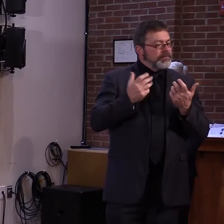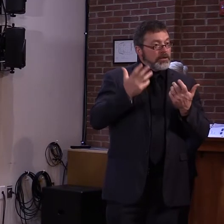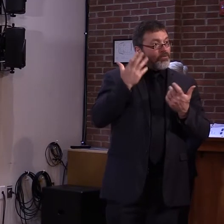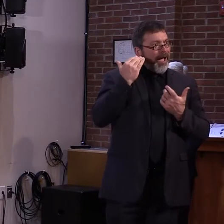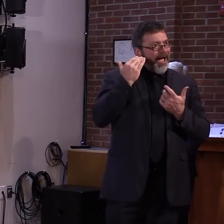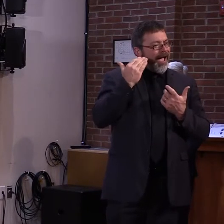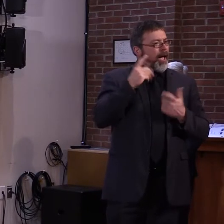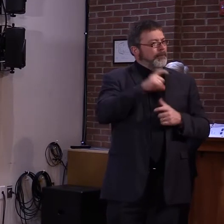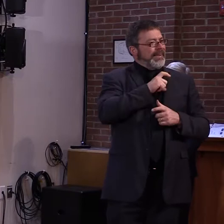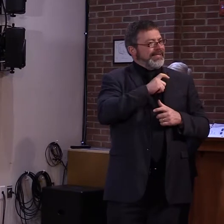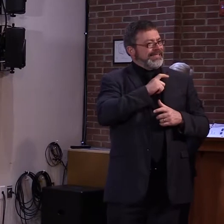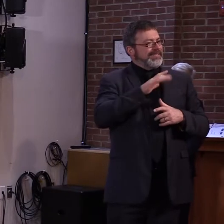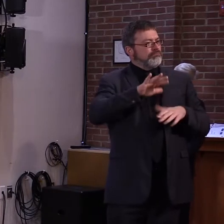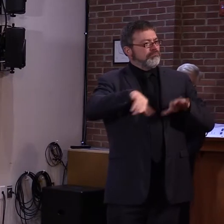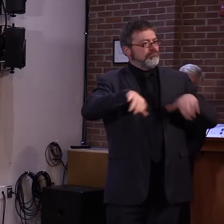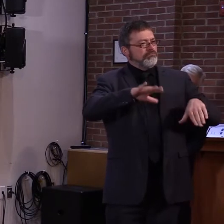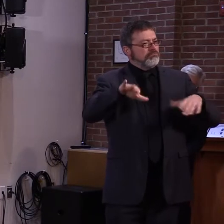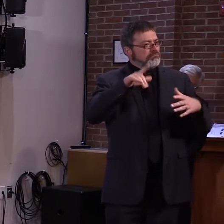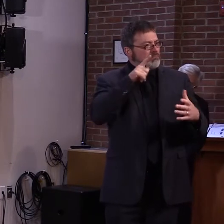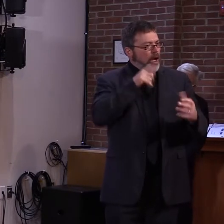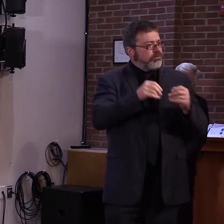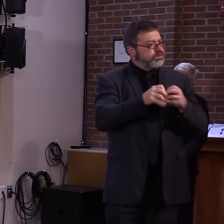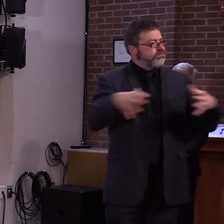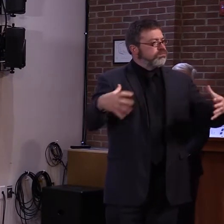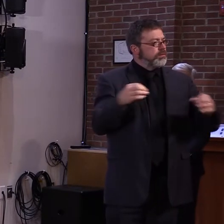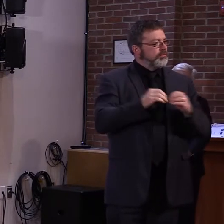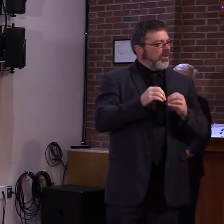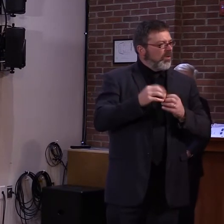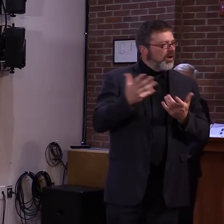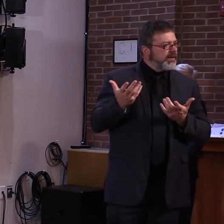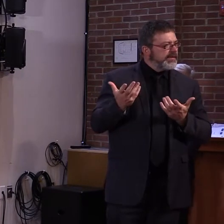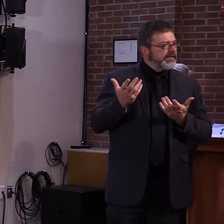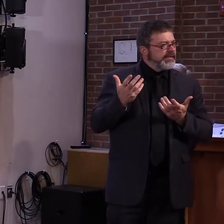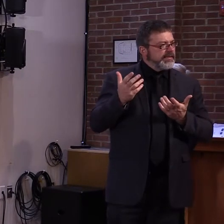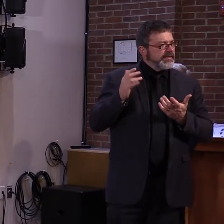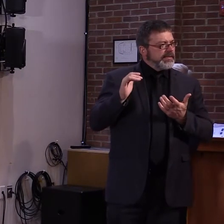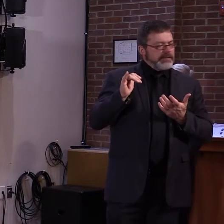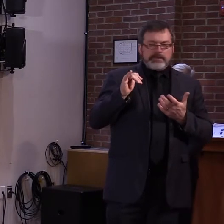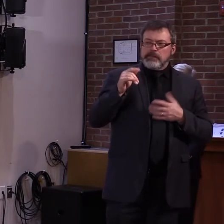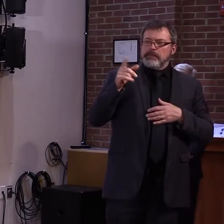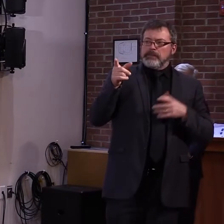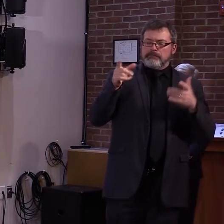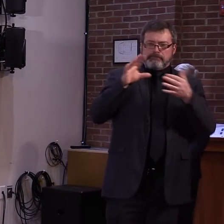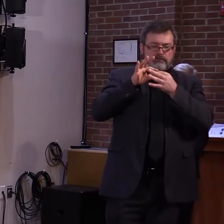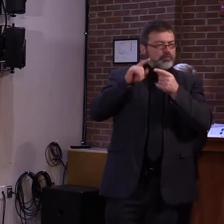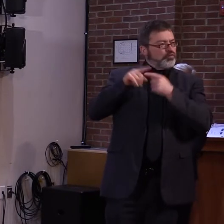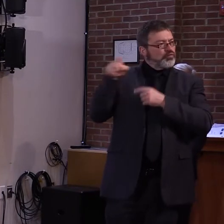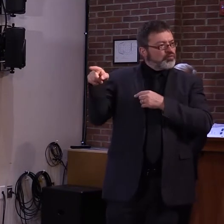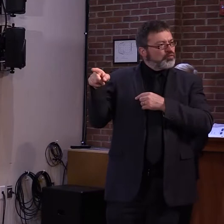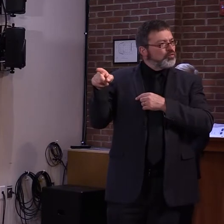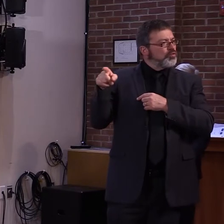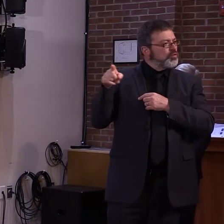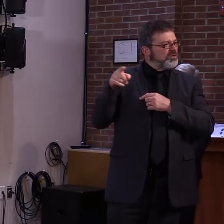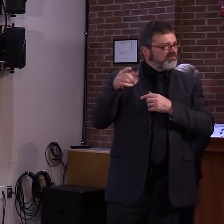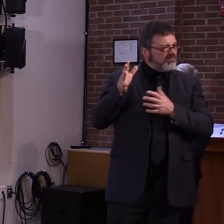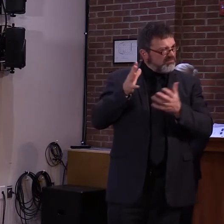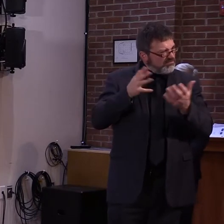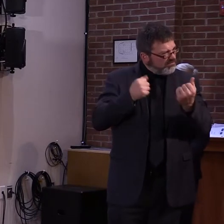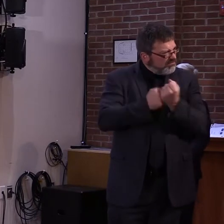you share in her view that the political climate wouldn't support more state police law